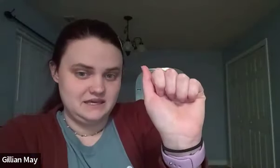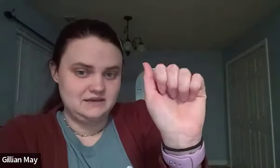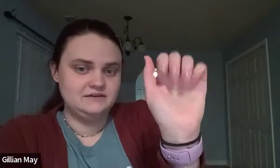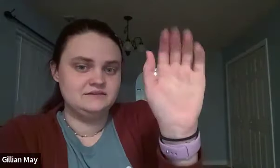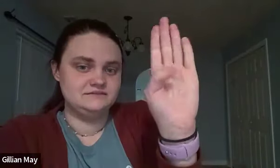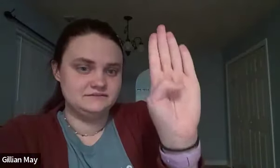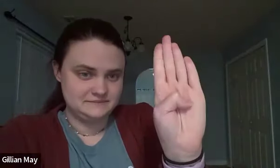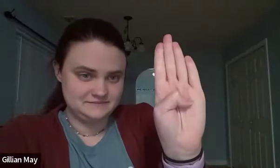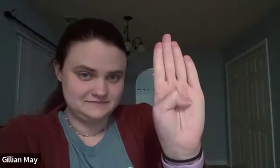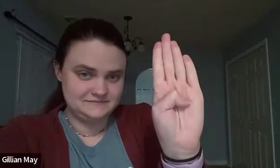B,